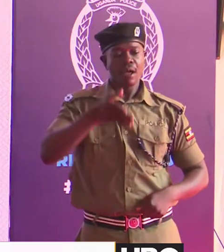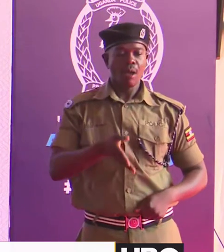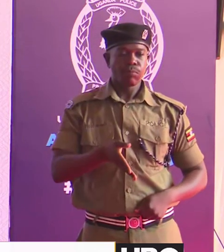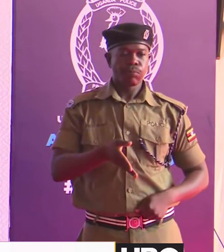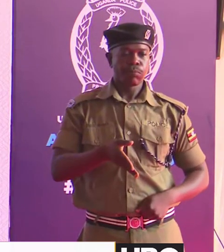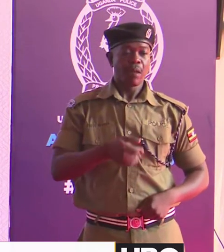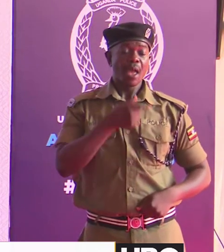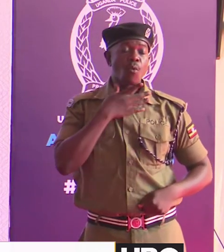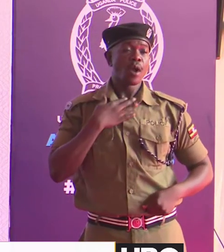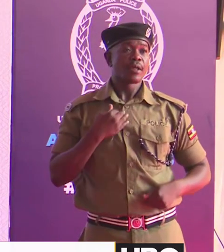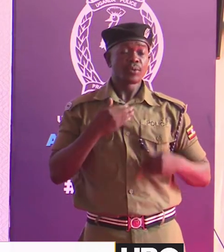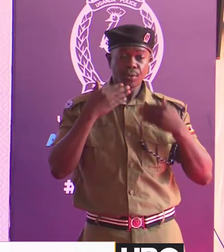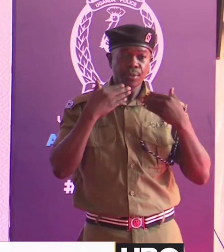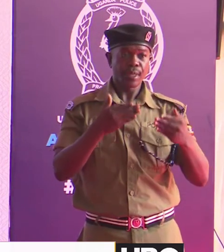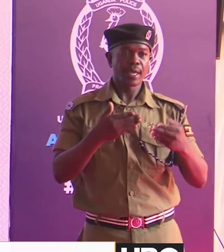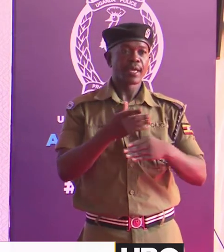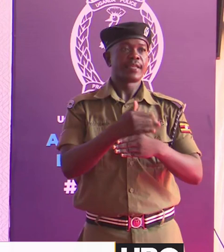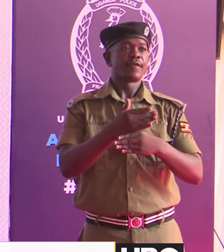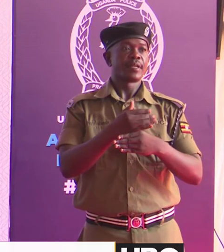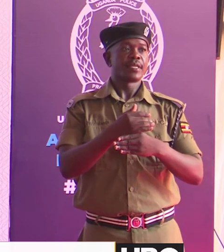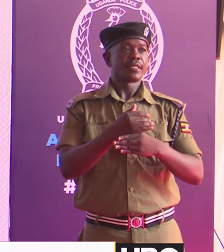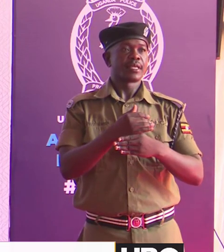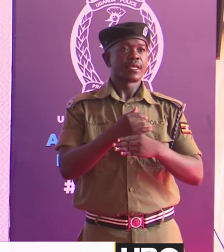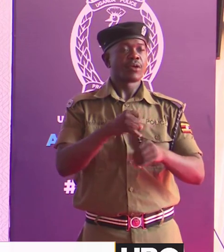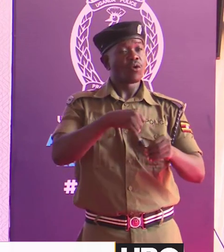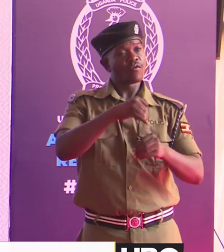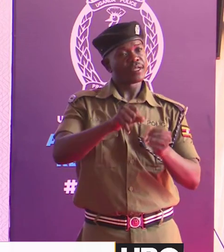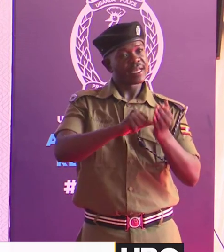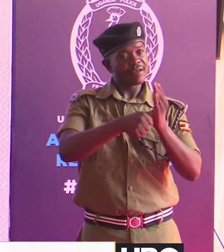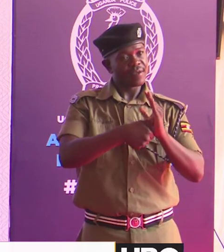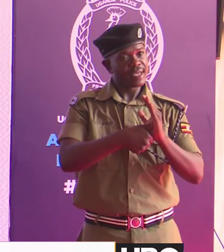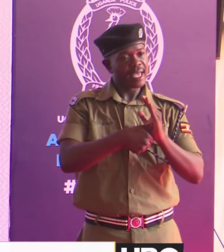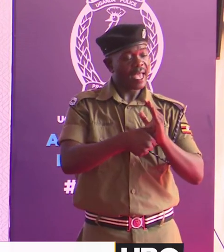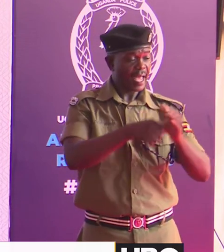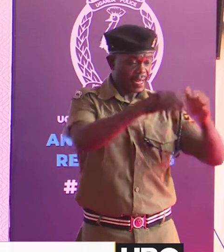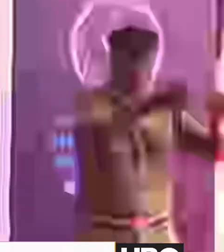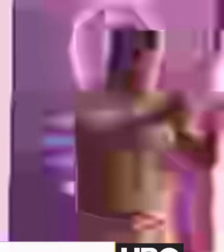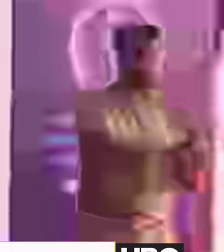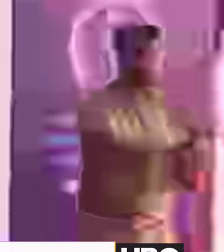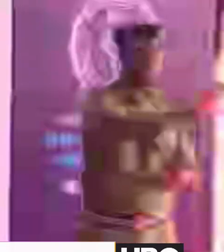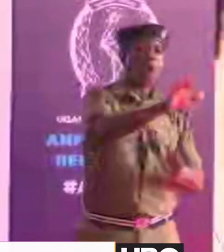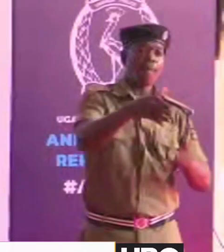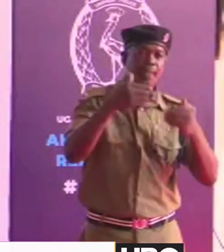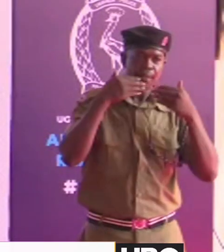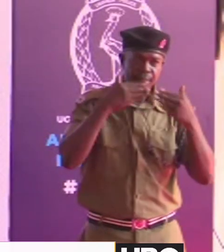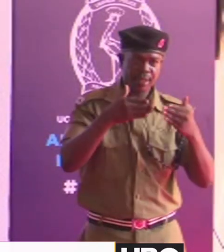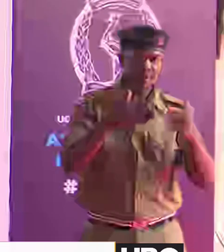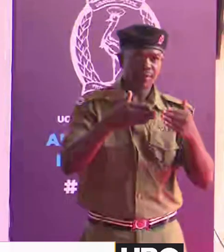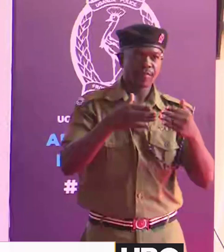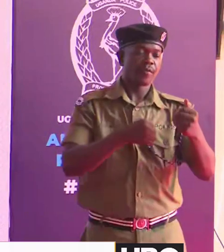Minister of Internal Affairs and his entire team at the Ministry headquarters for their stewardship throughout the year.